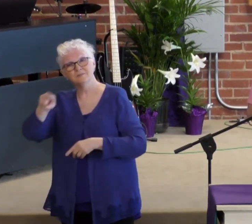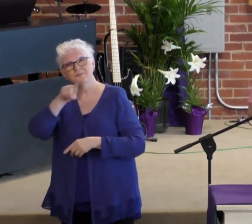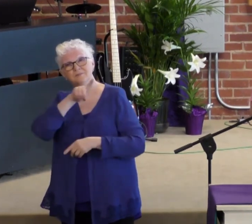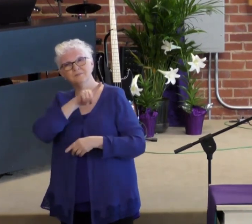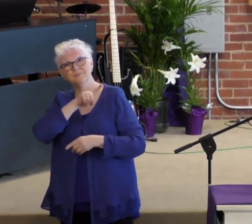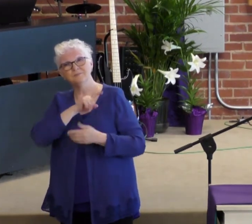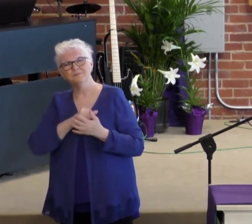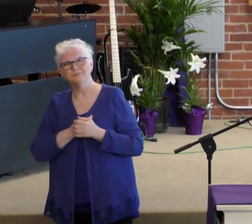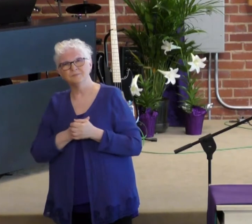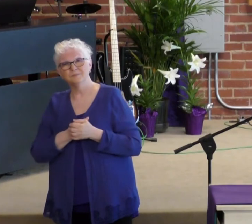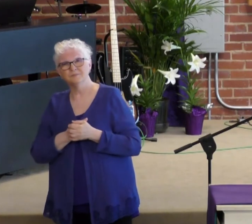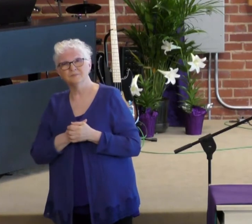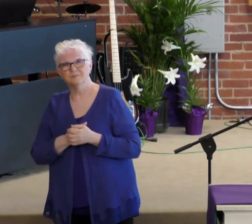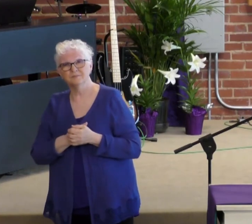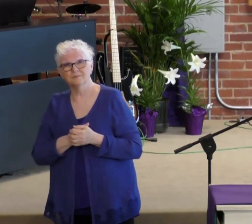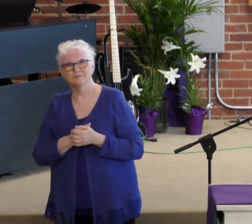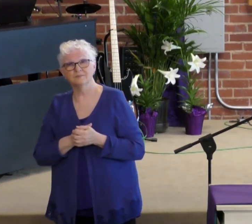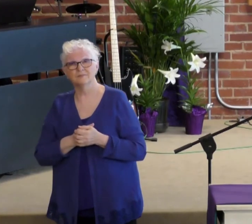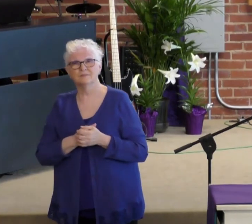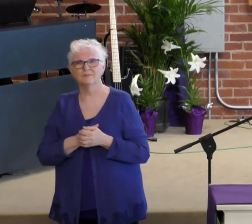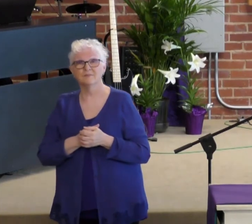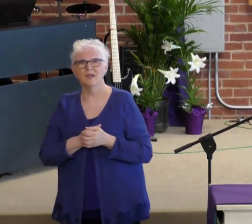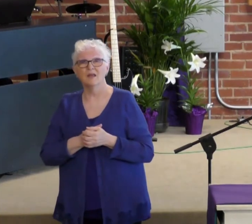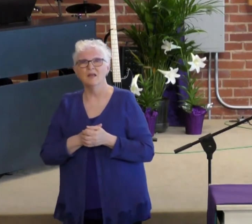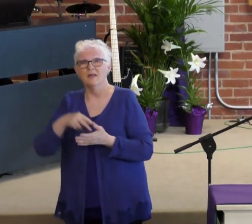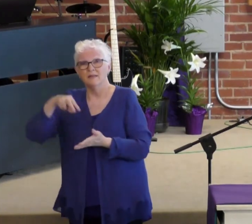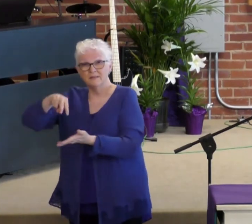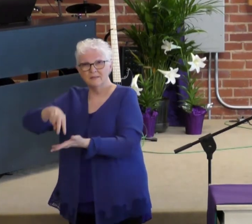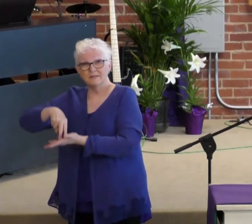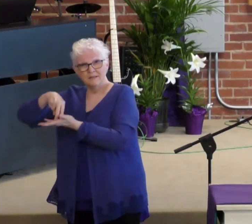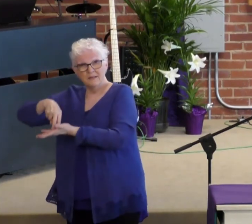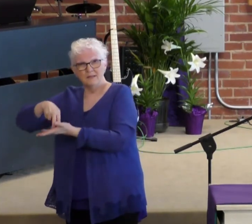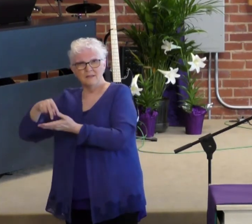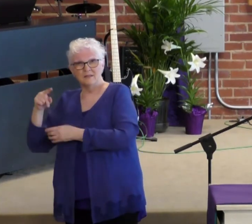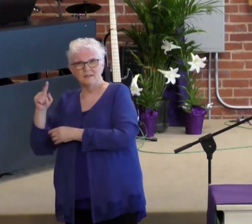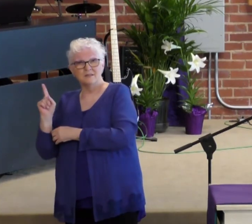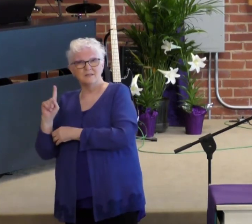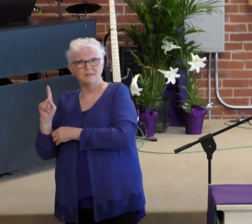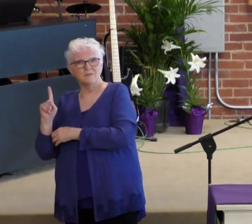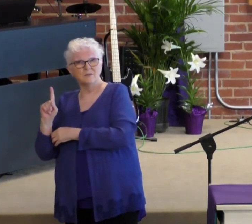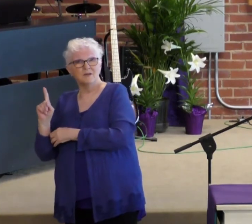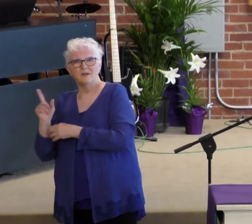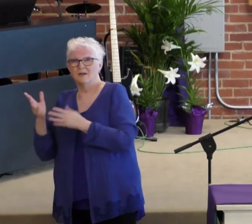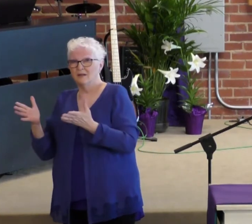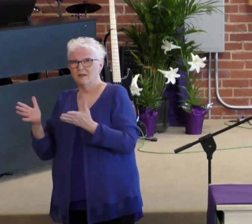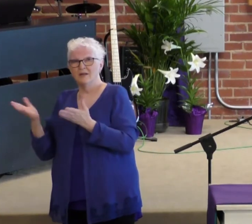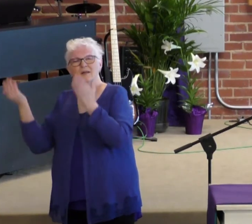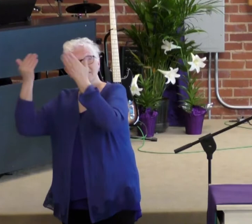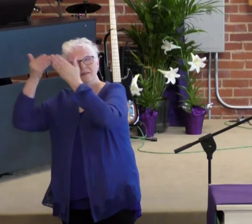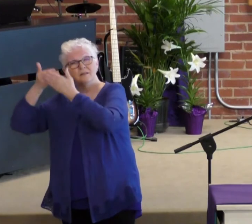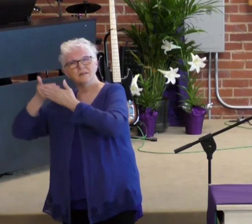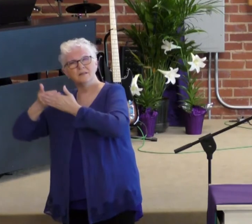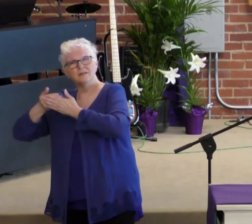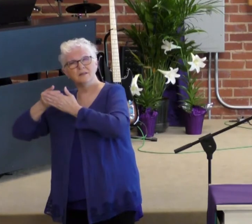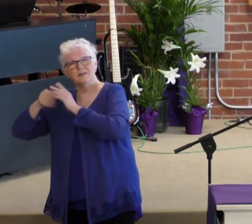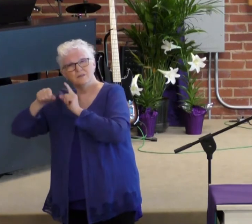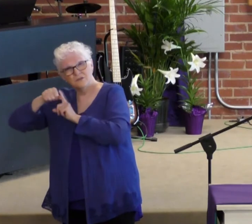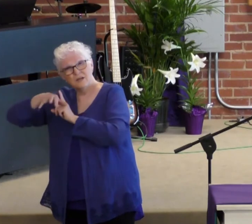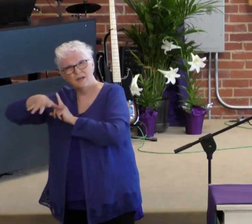understands. Standing somewhere in the shadows, you will